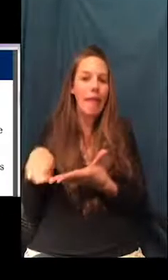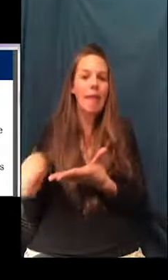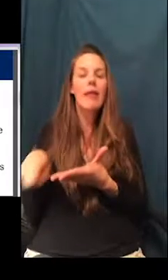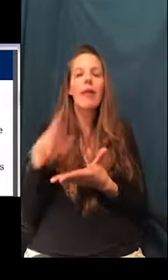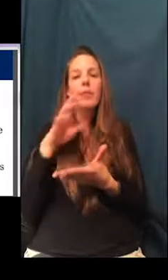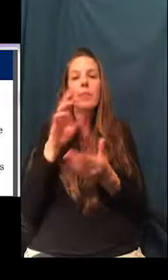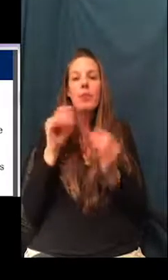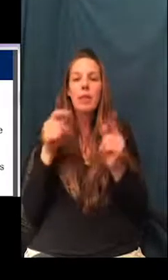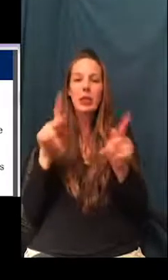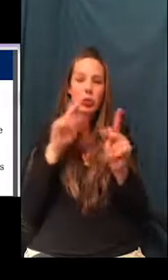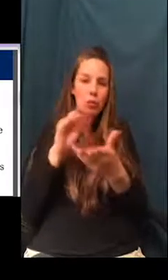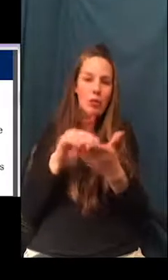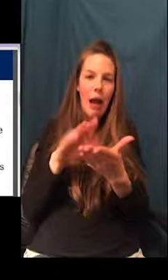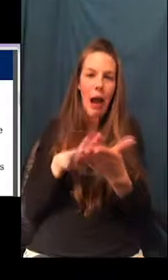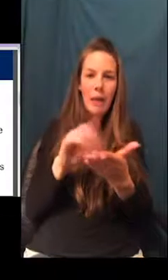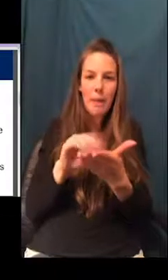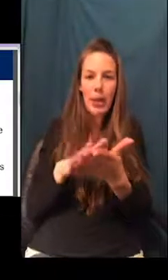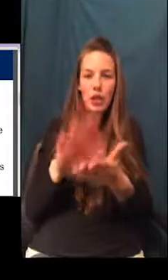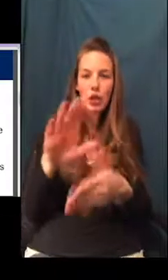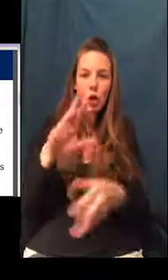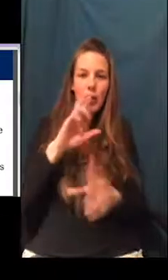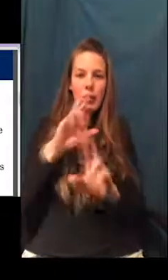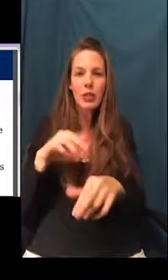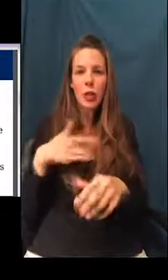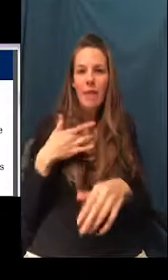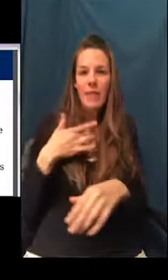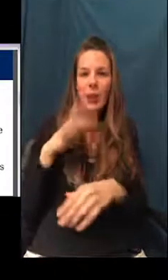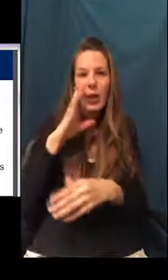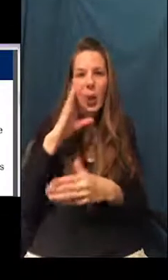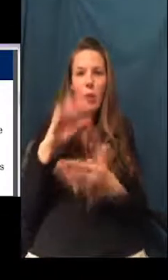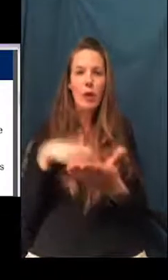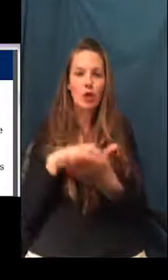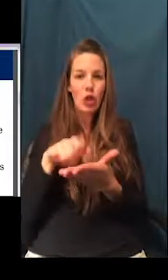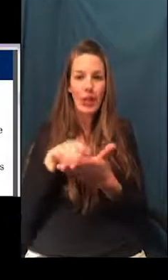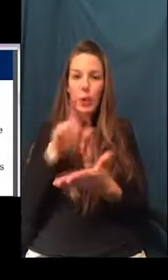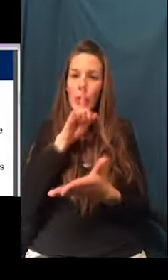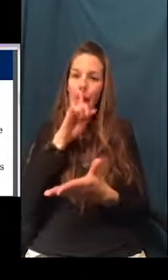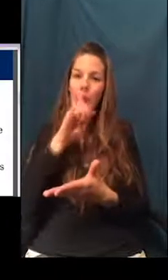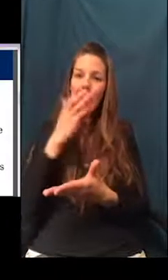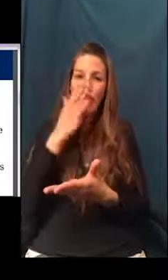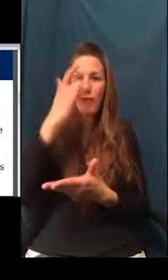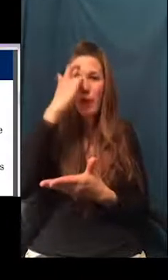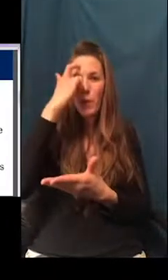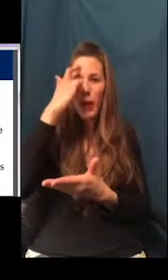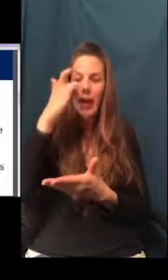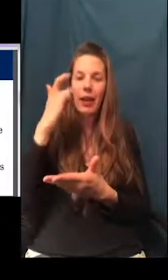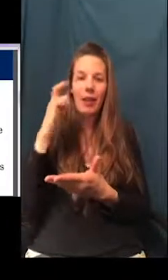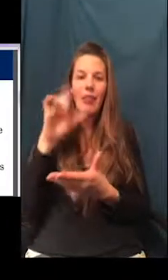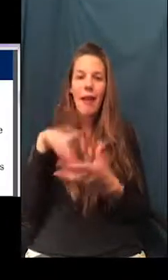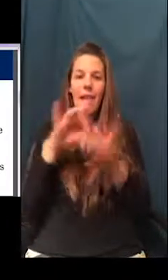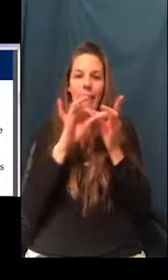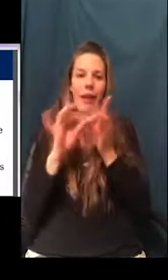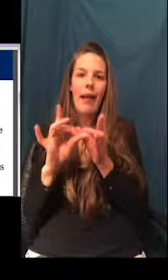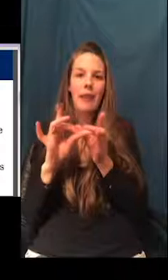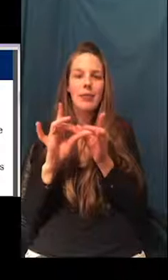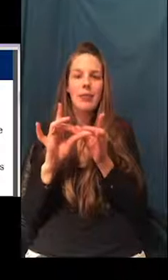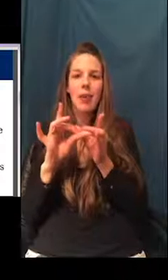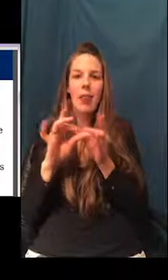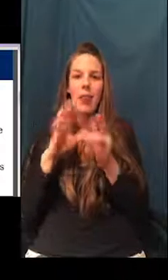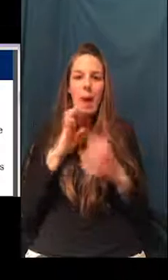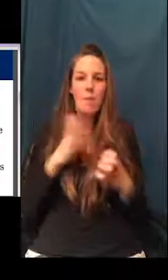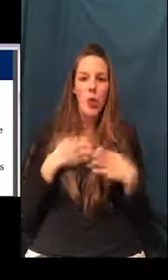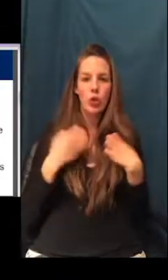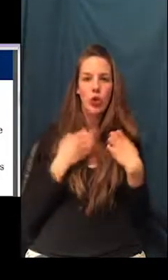of document that and document your responses to it. But what we know about journaling is that it's really, really good for the brain. It sort of connects